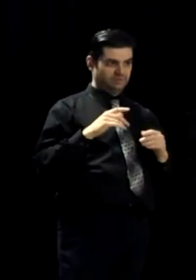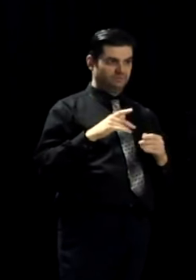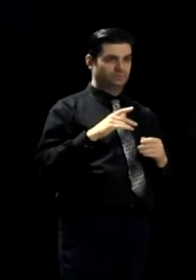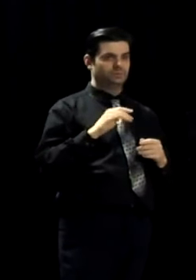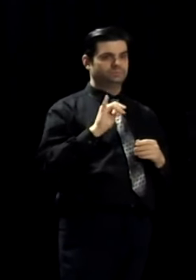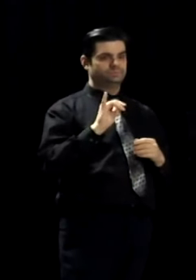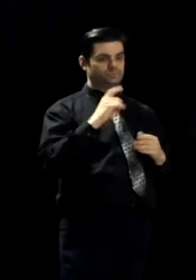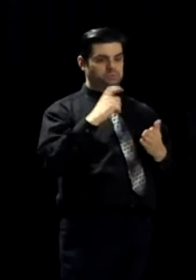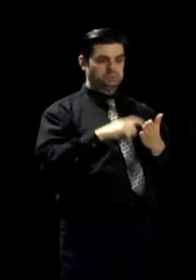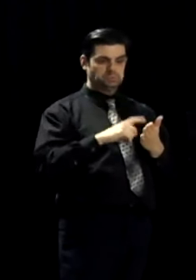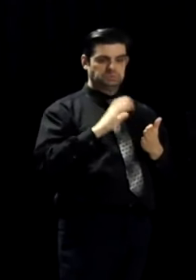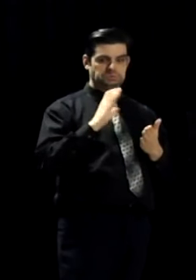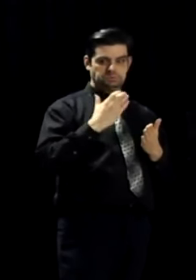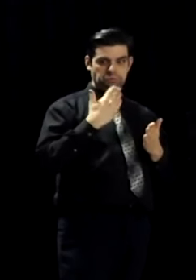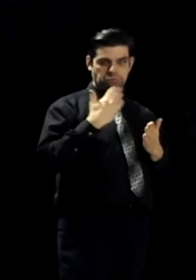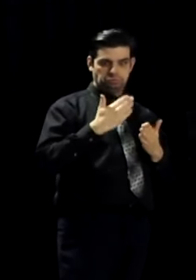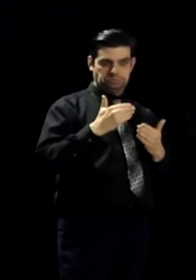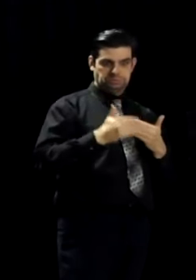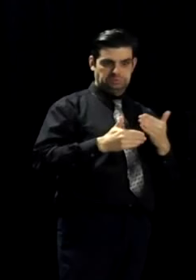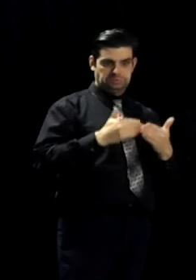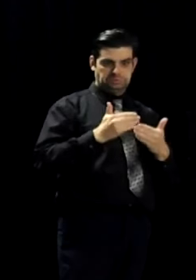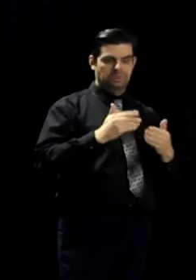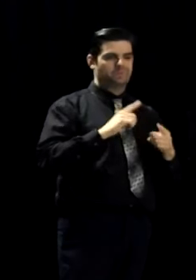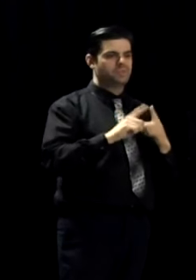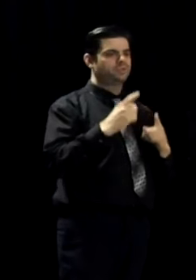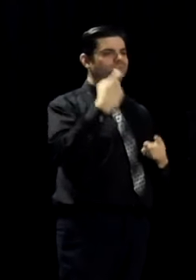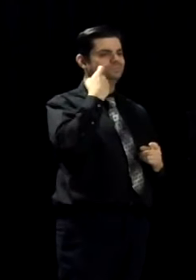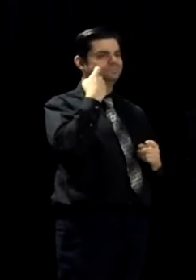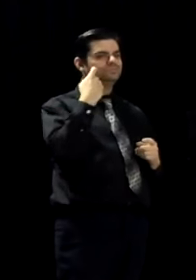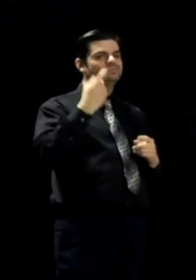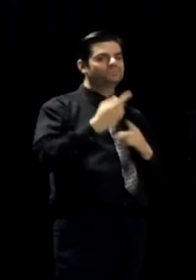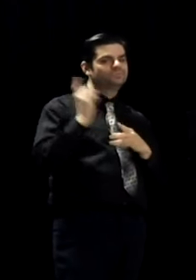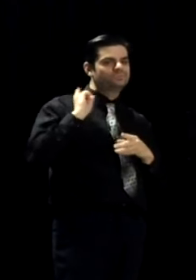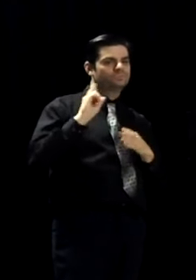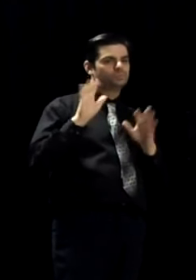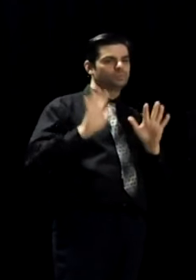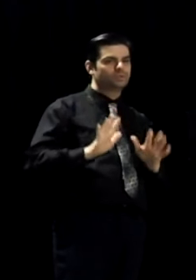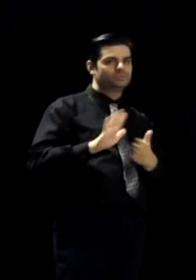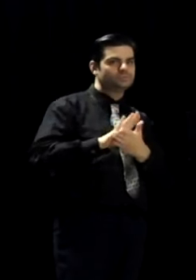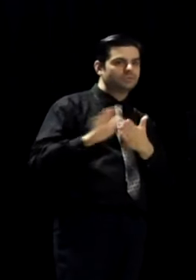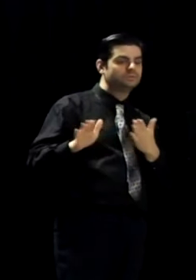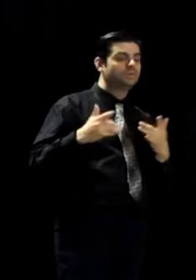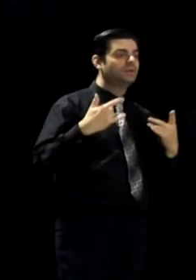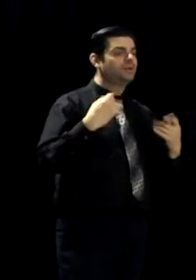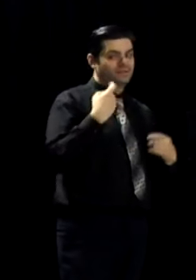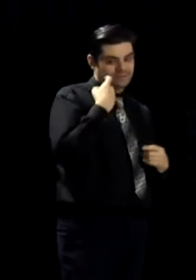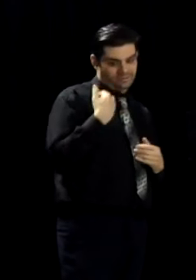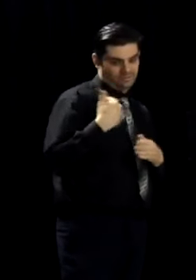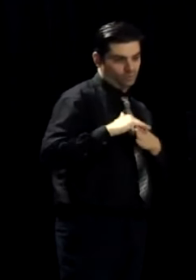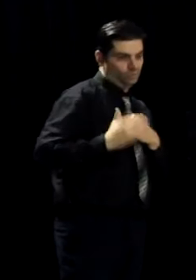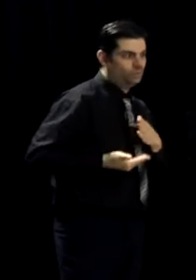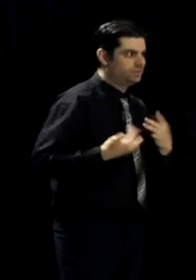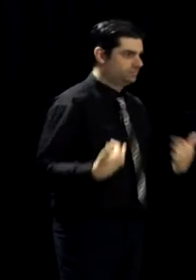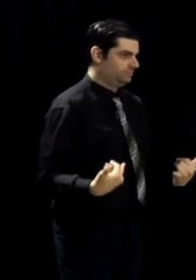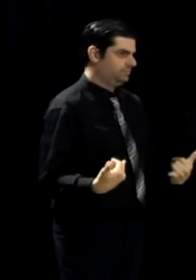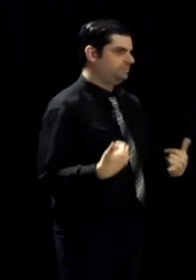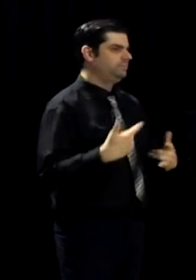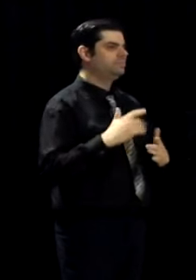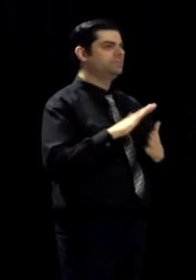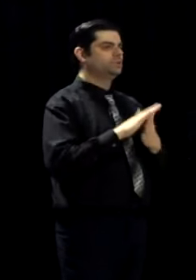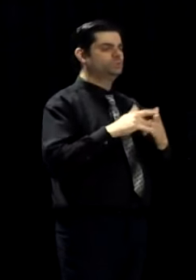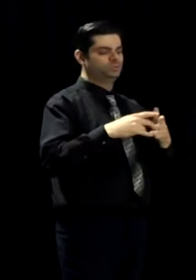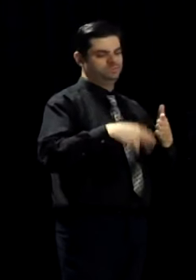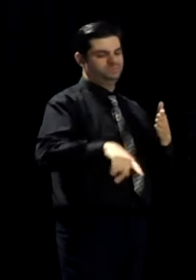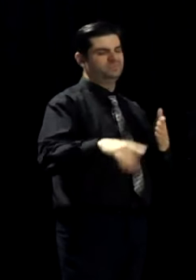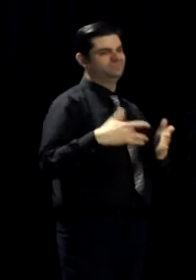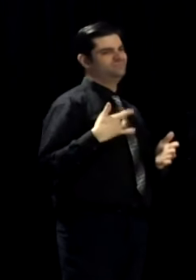Maybe we'll get a reprieve on that in midweek, and we'll start seeing them go down a little bit more. But certainly, I think one of the realities is